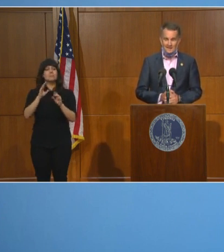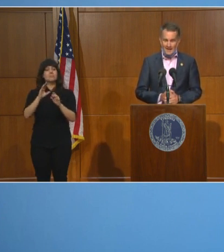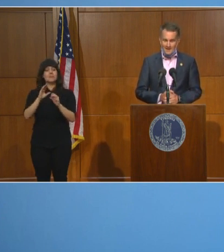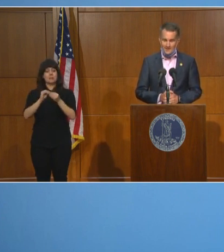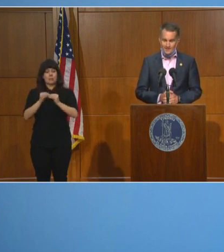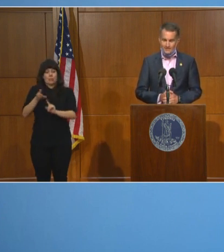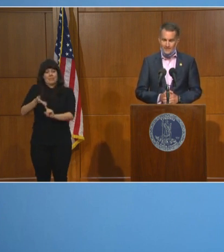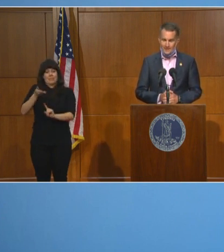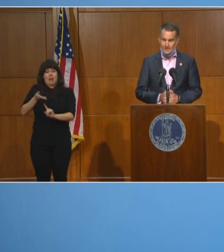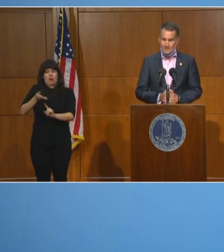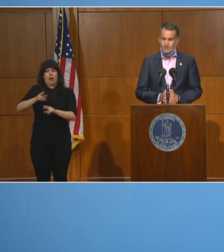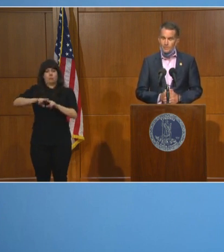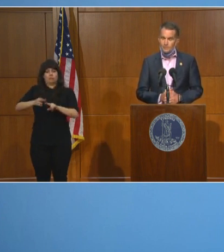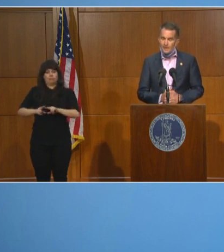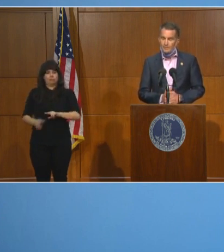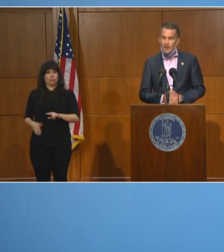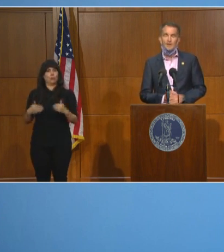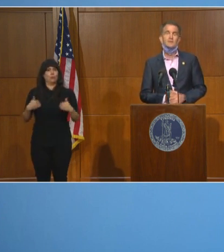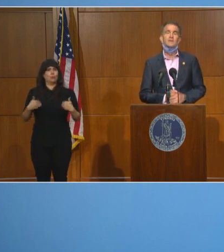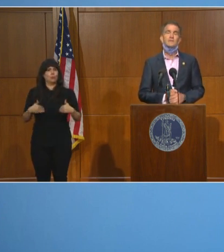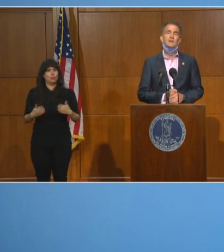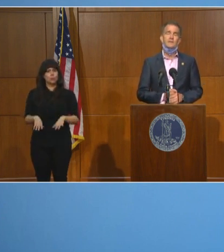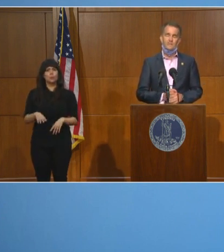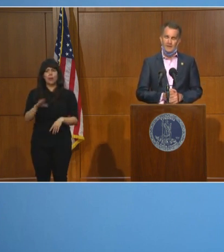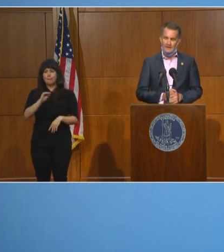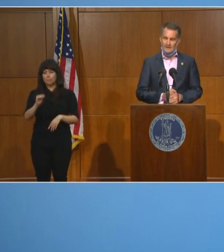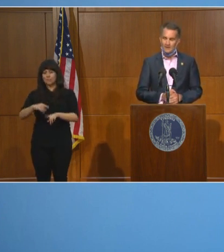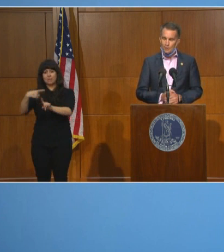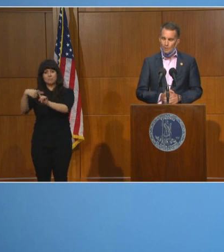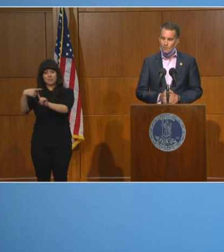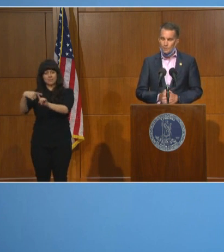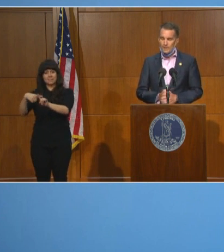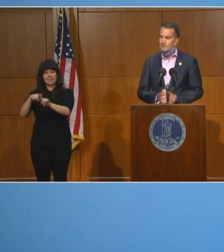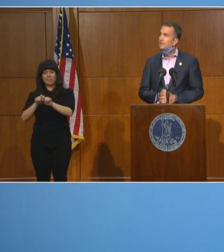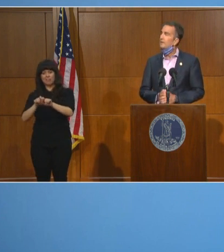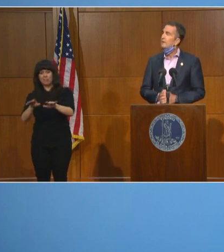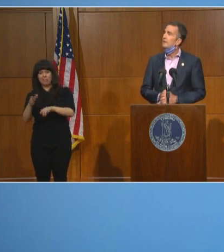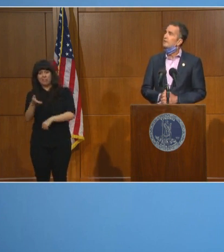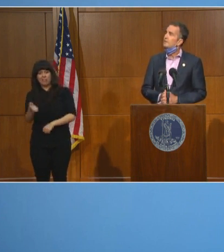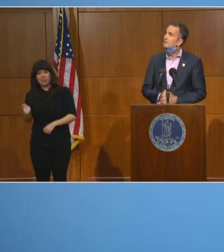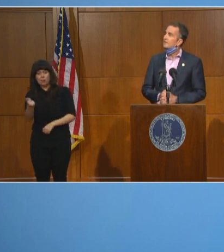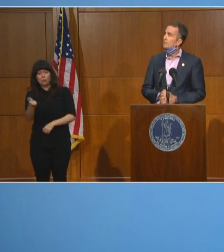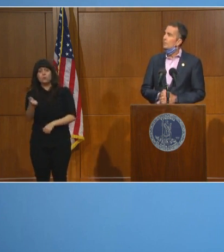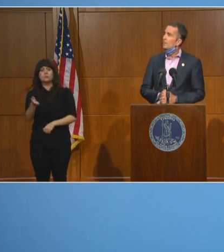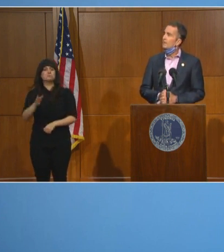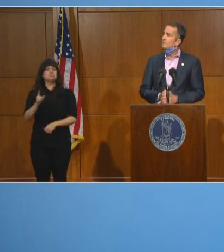dramatically down. The percent positivity in the northern region is